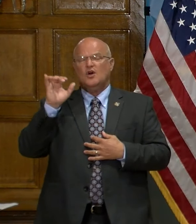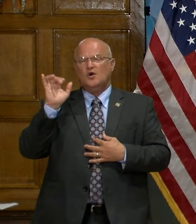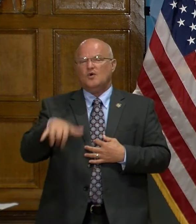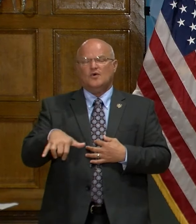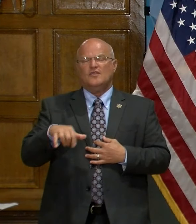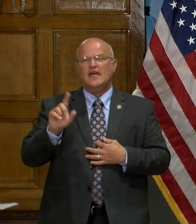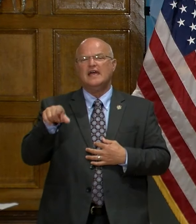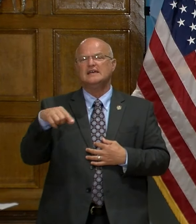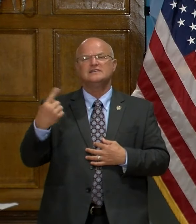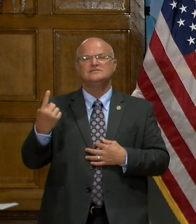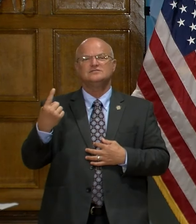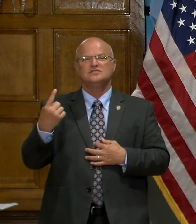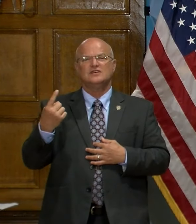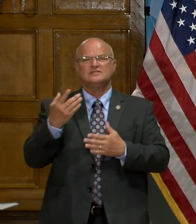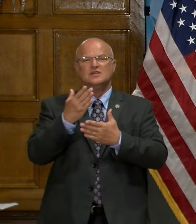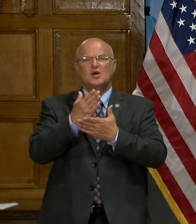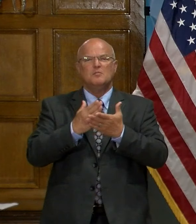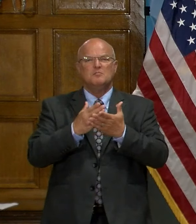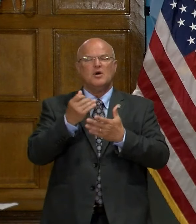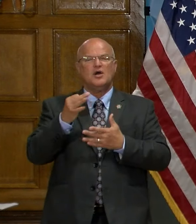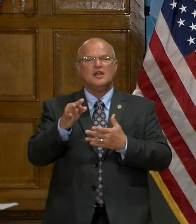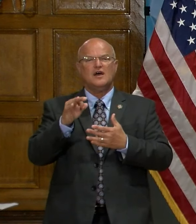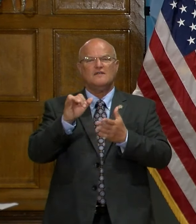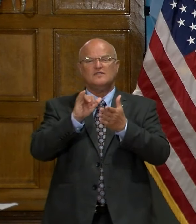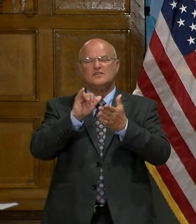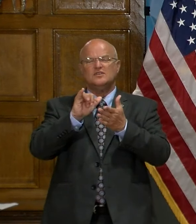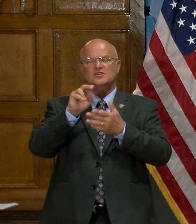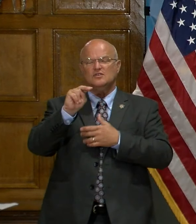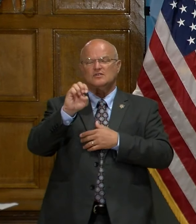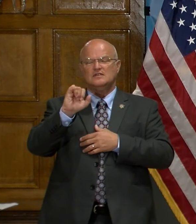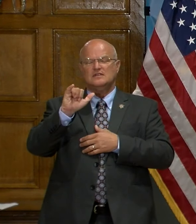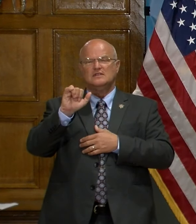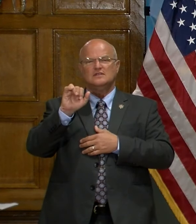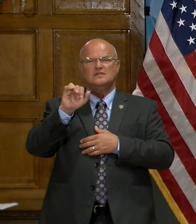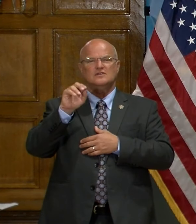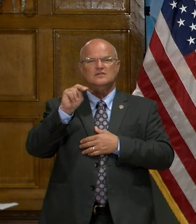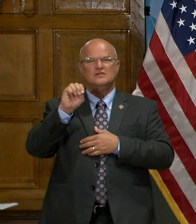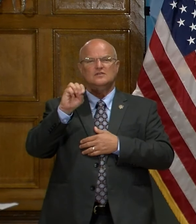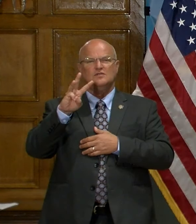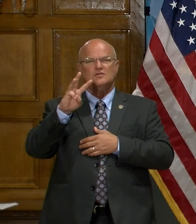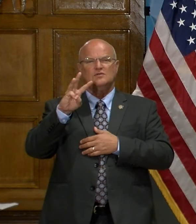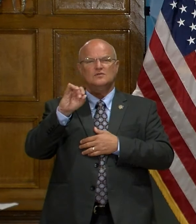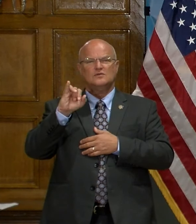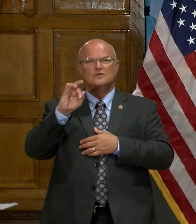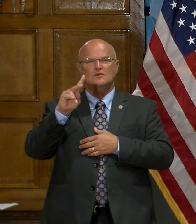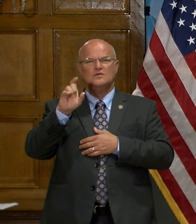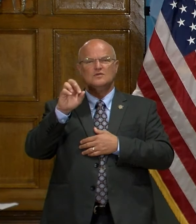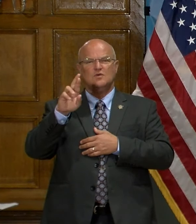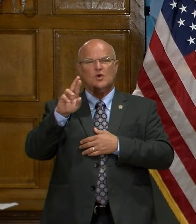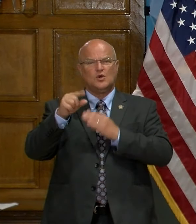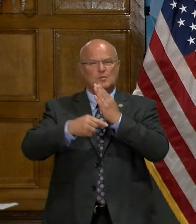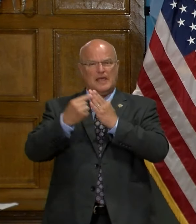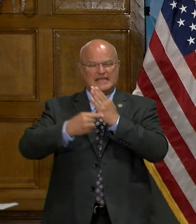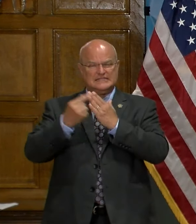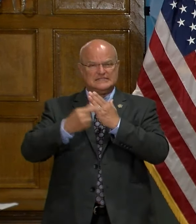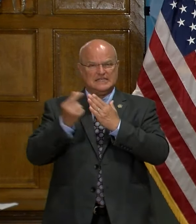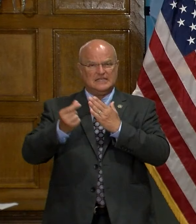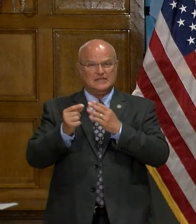that's just part of the New Yorker magazine. But in terms of where we are,